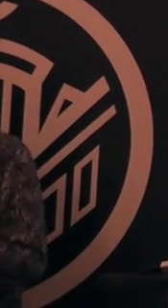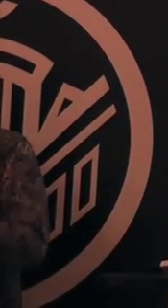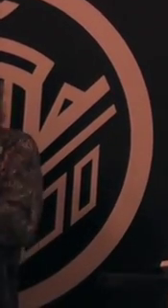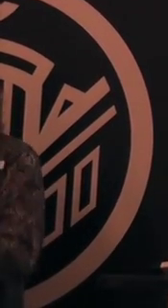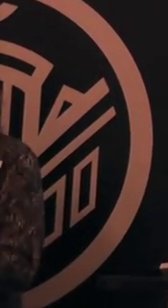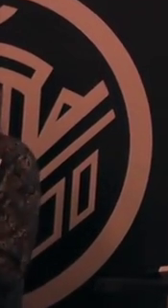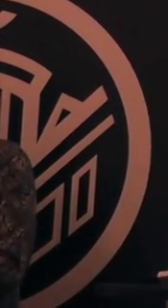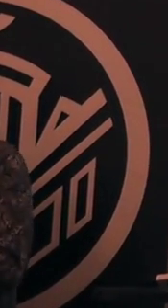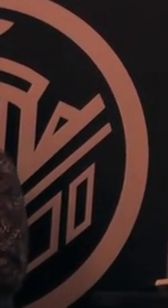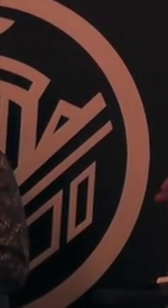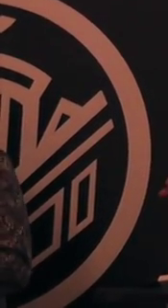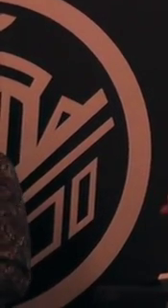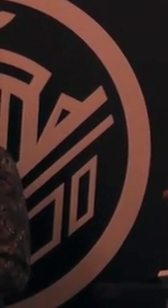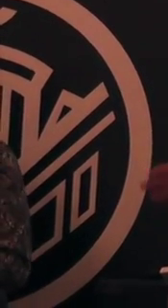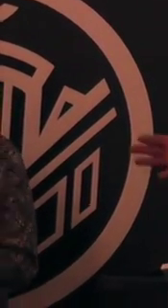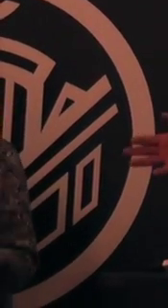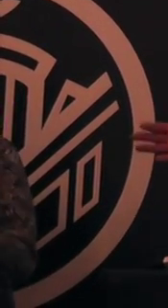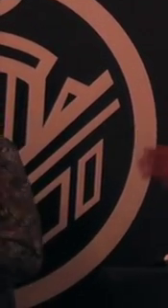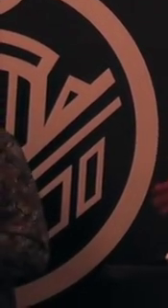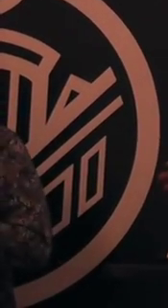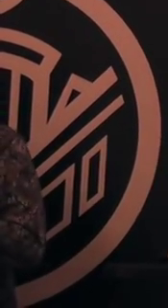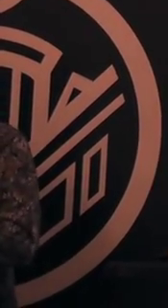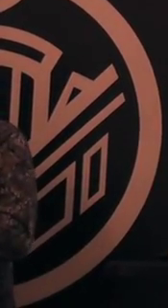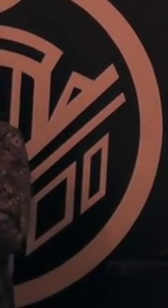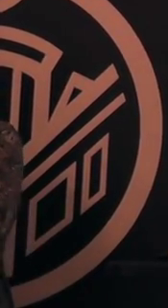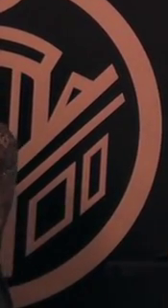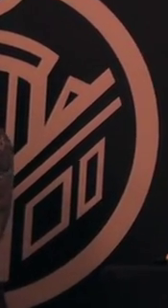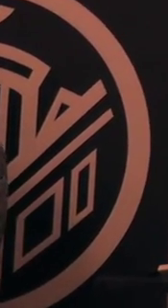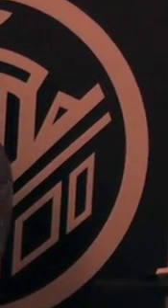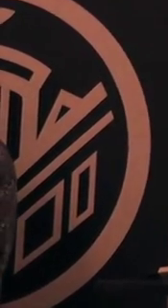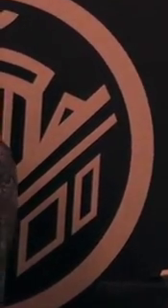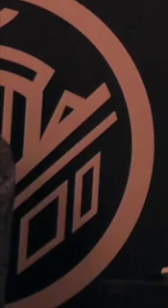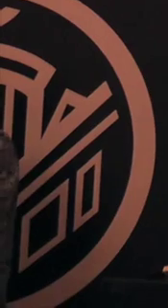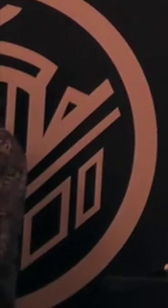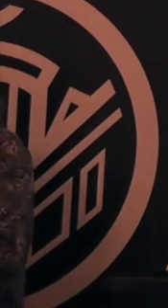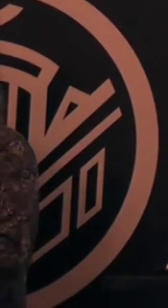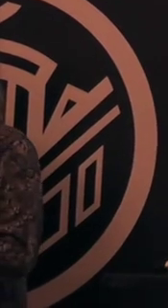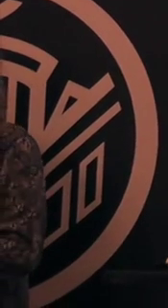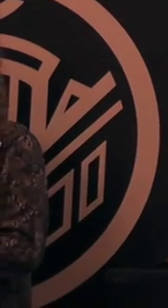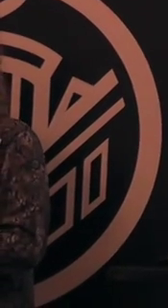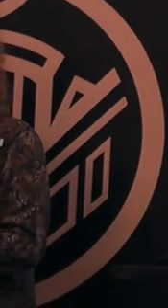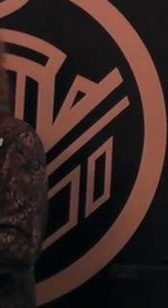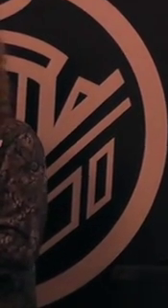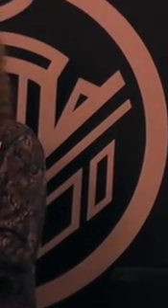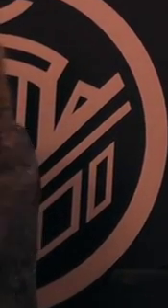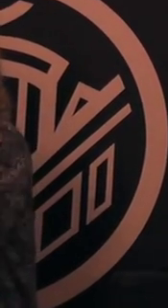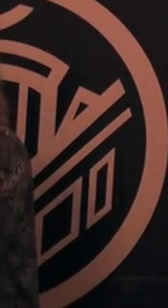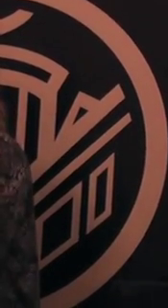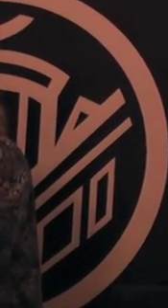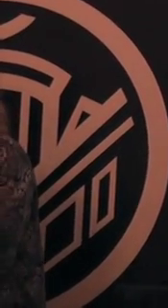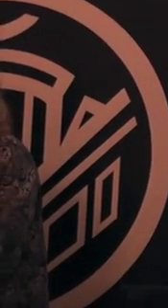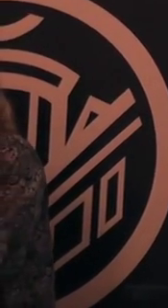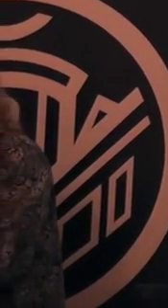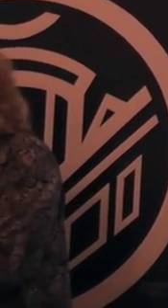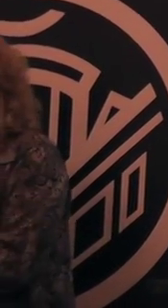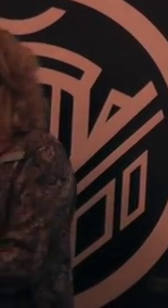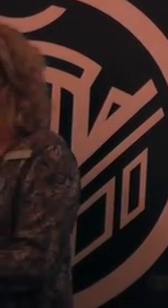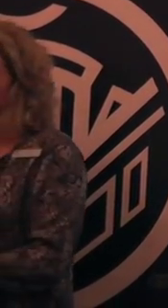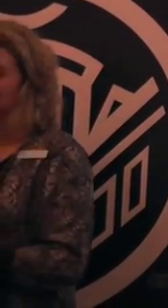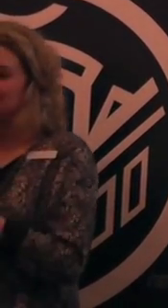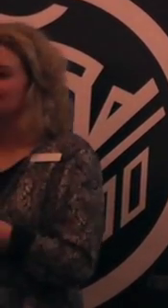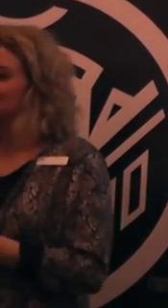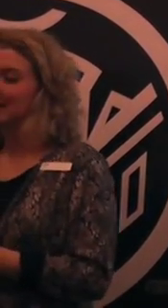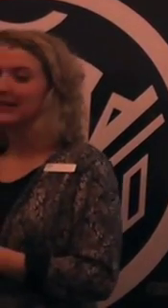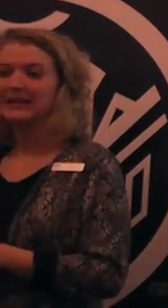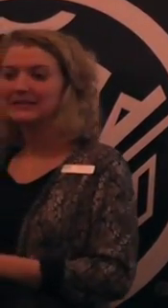that people sit on, and she's standing up for her sissy boy. And just very, very inspiring to see the strength. I mean, other street